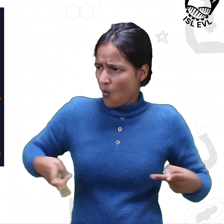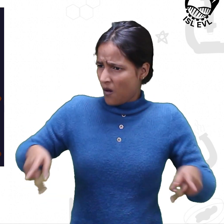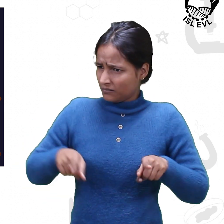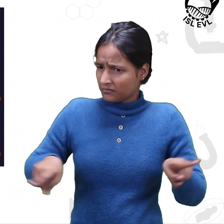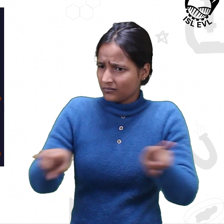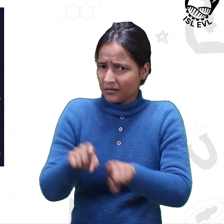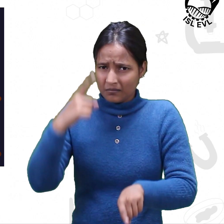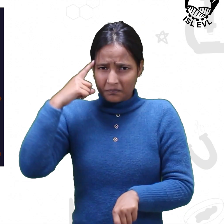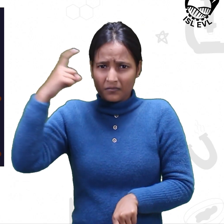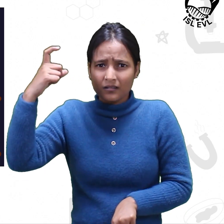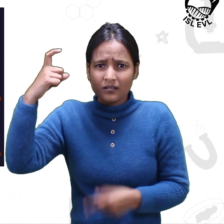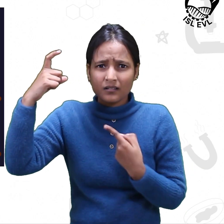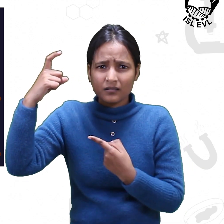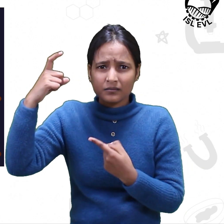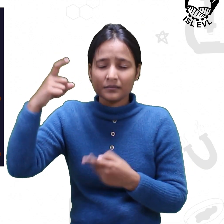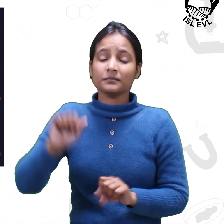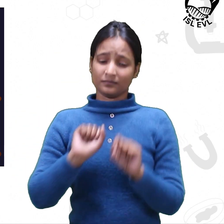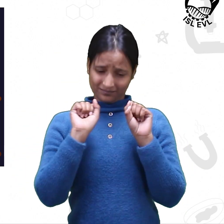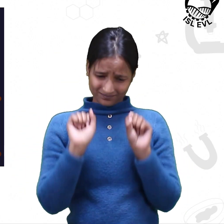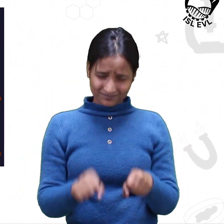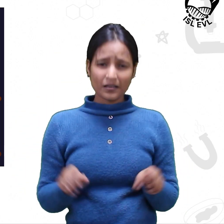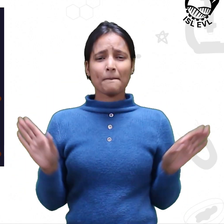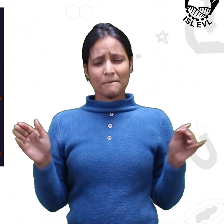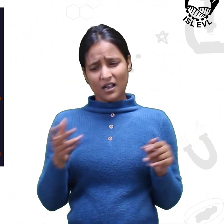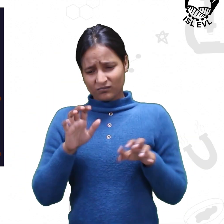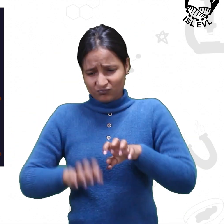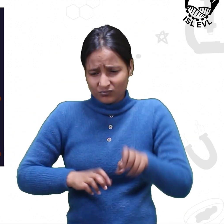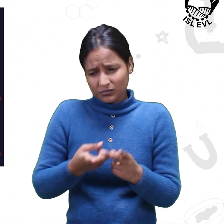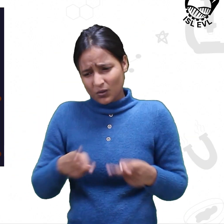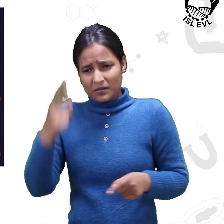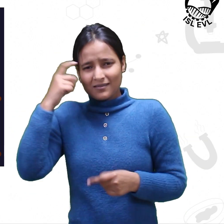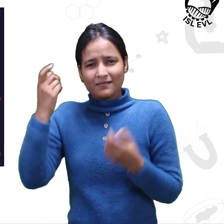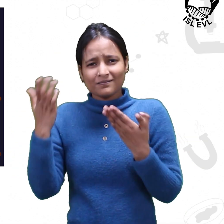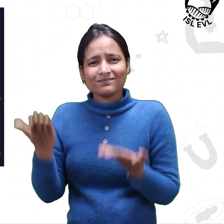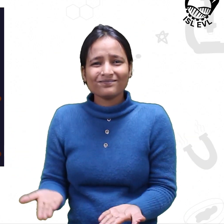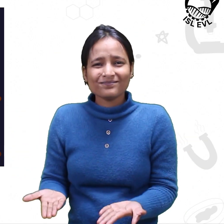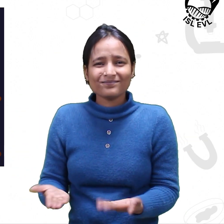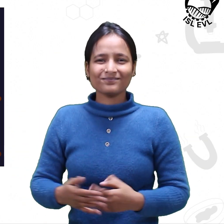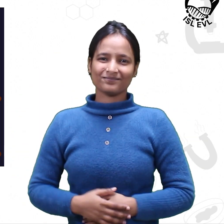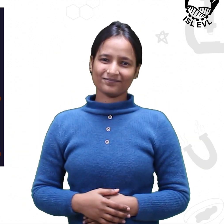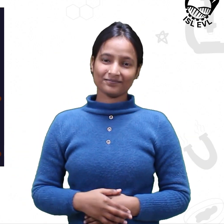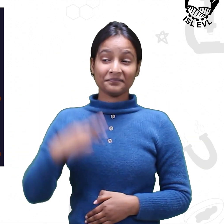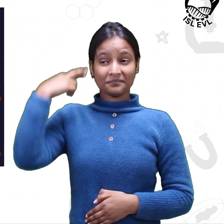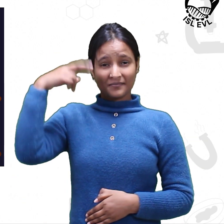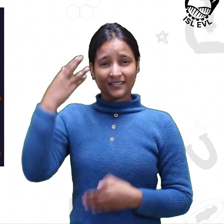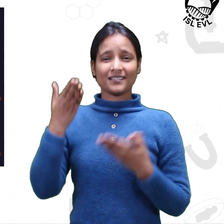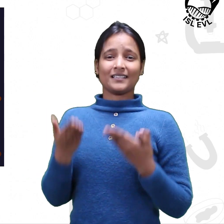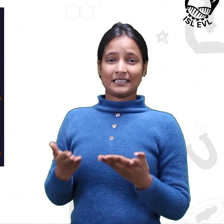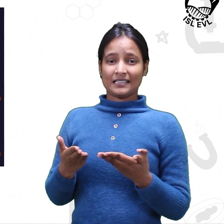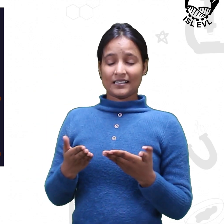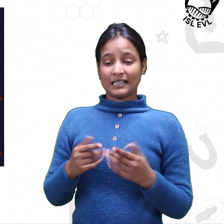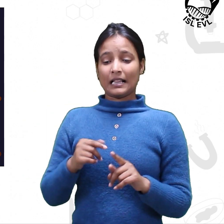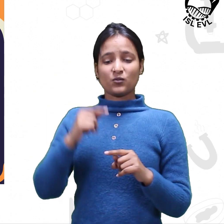do we all dream? Yes, birds and mammals also dream. And that's why there is an